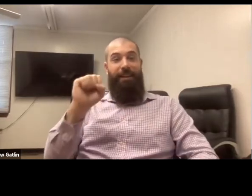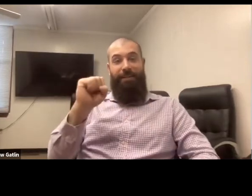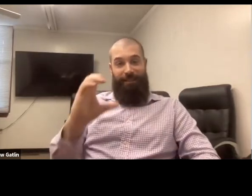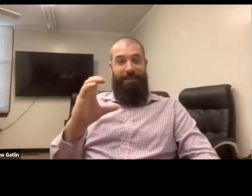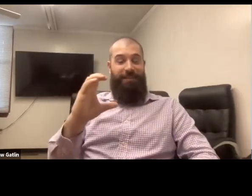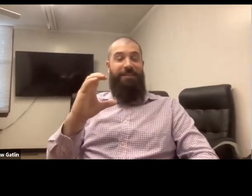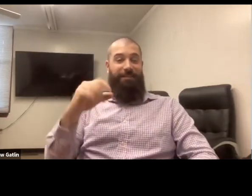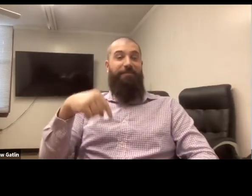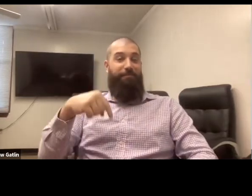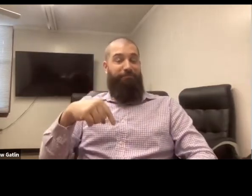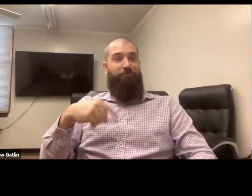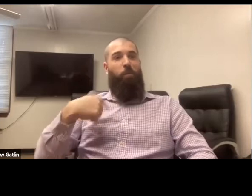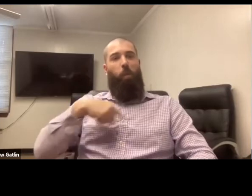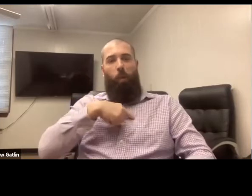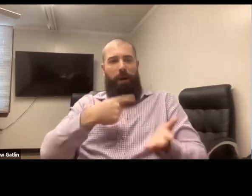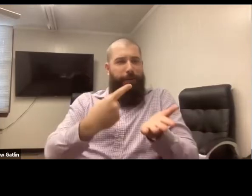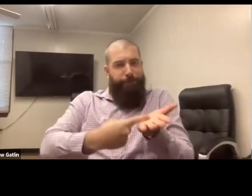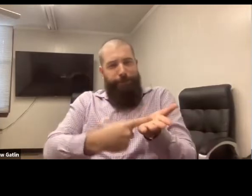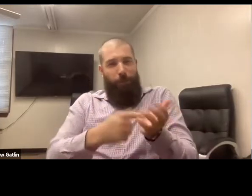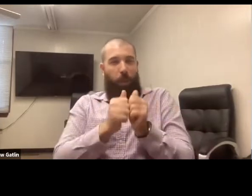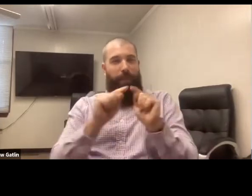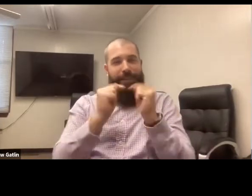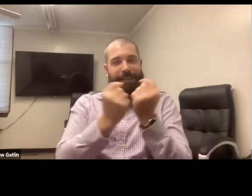That's why here at Beginning, South Carolina,